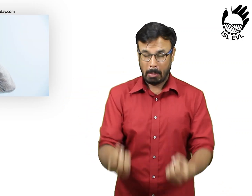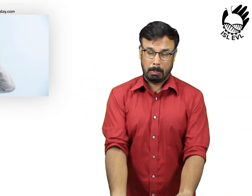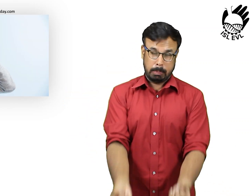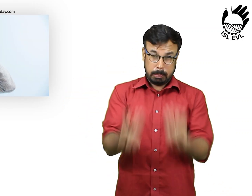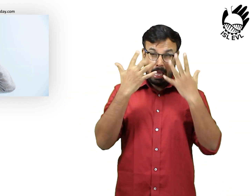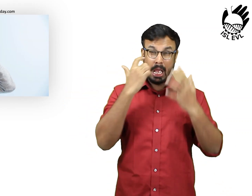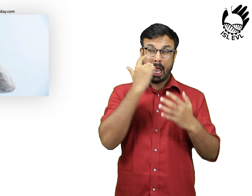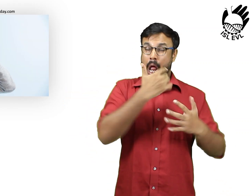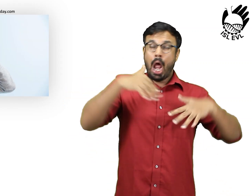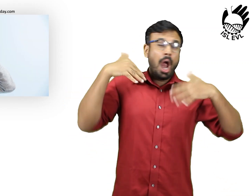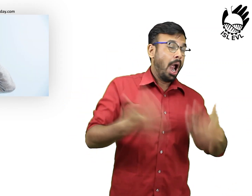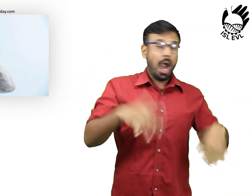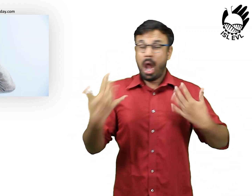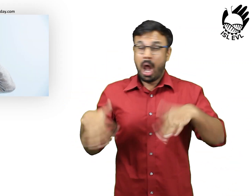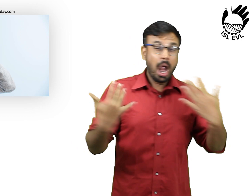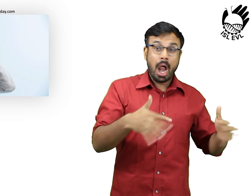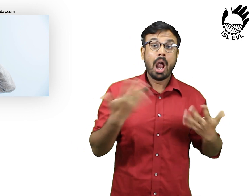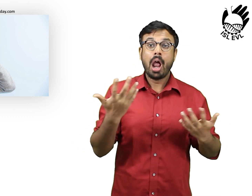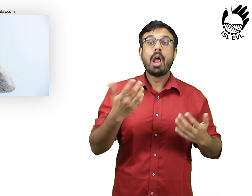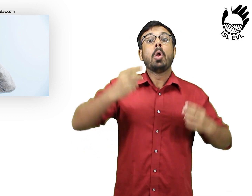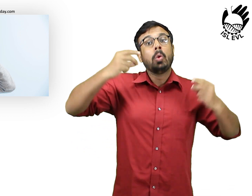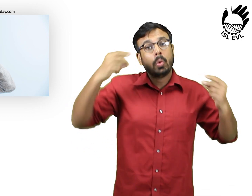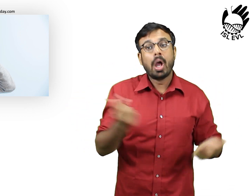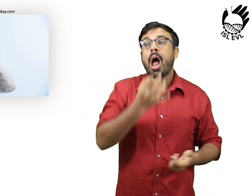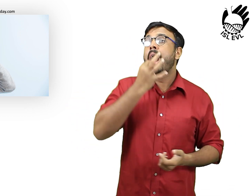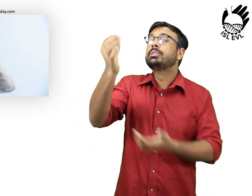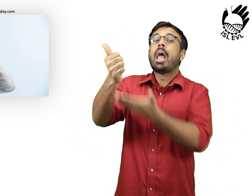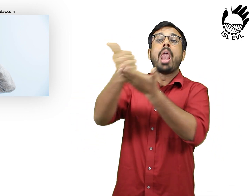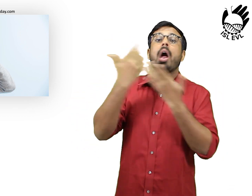they are to be rinsed thoroughly with plenty of water.